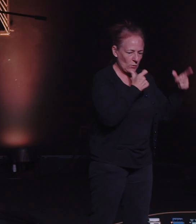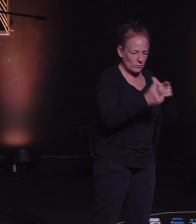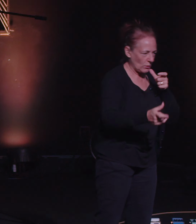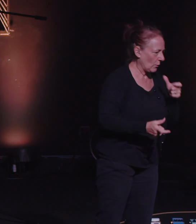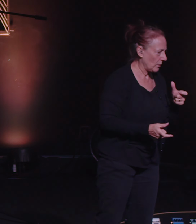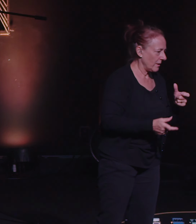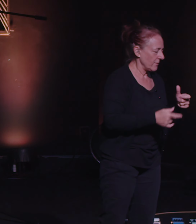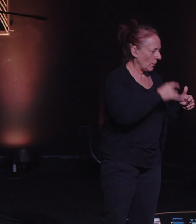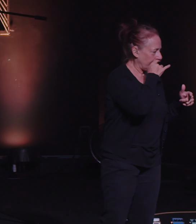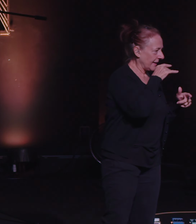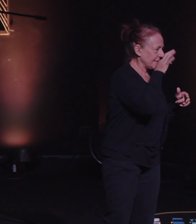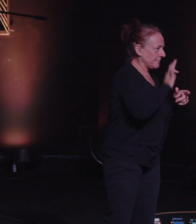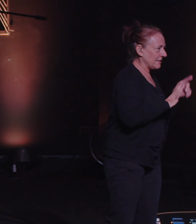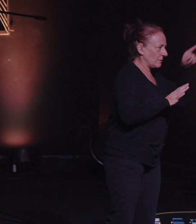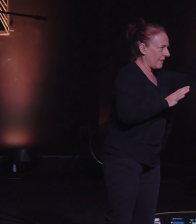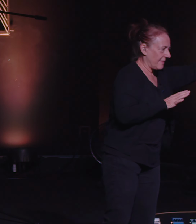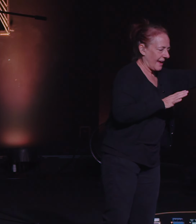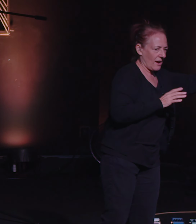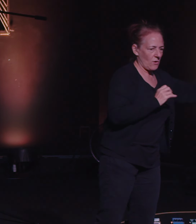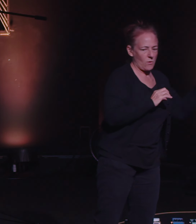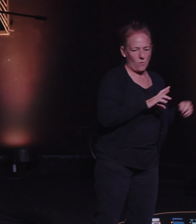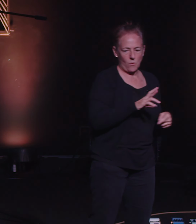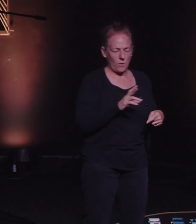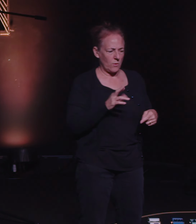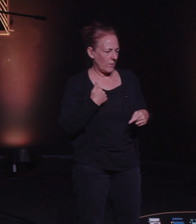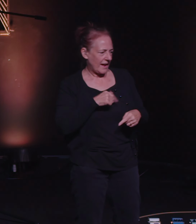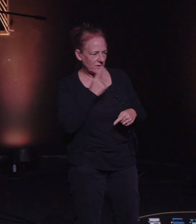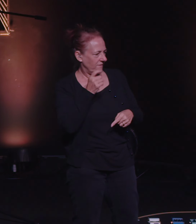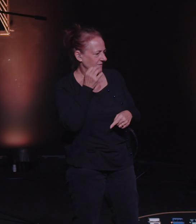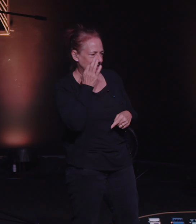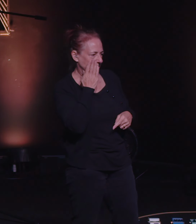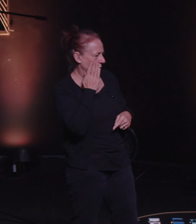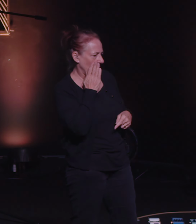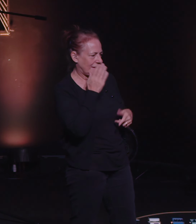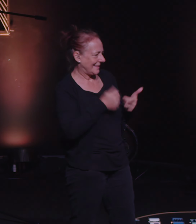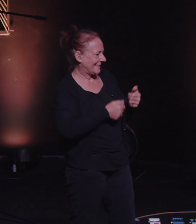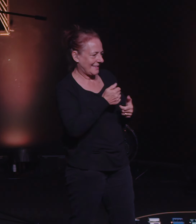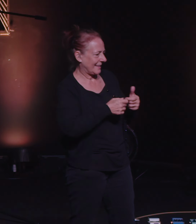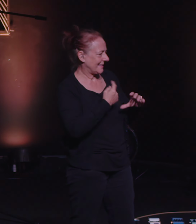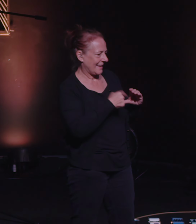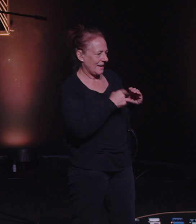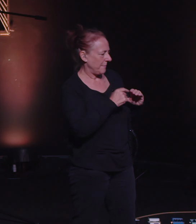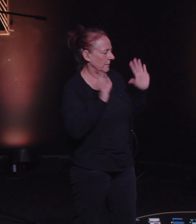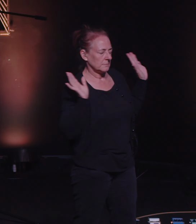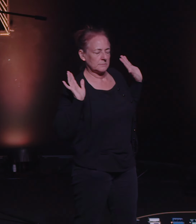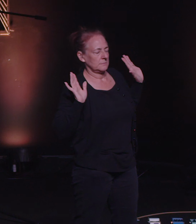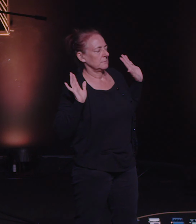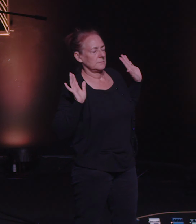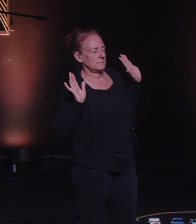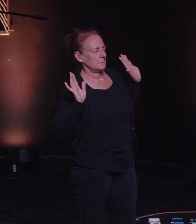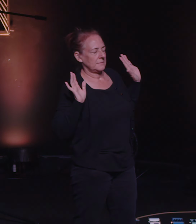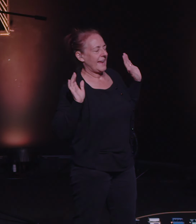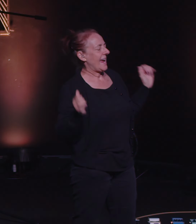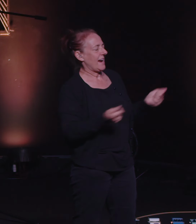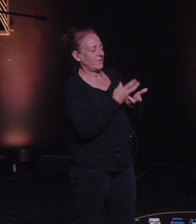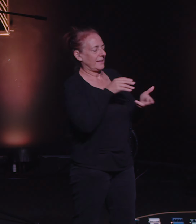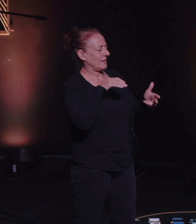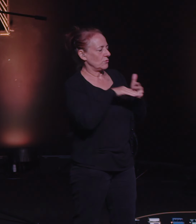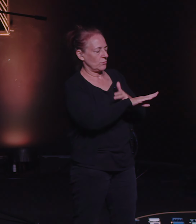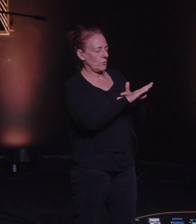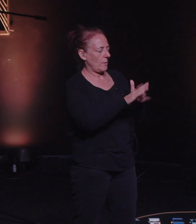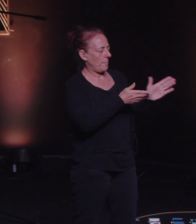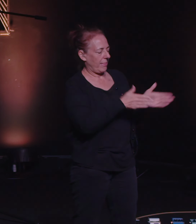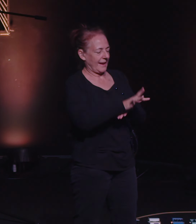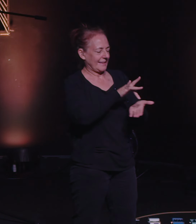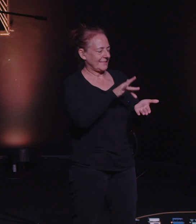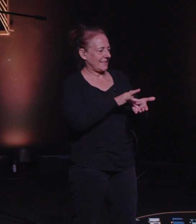into kids ministry, we're not doing Facebook and text and email and all different ways. Everything's going to run through Planning Center. And